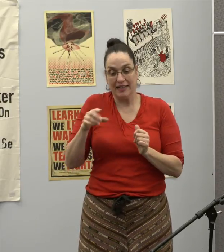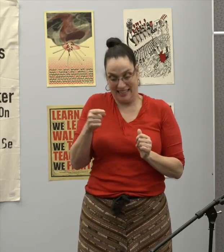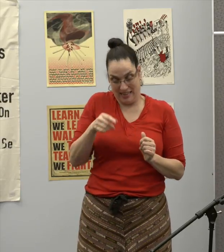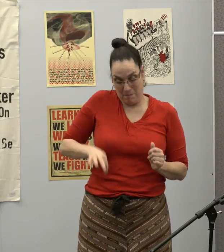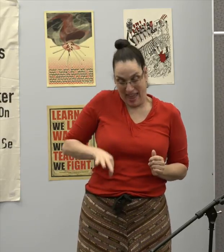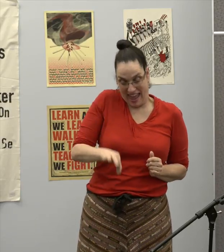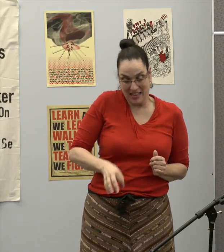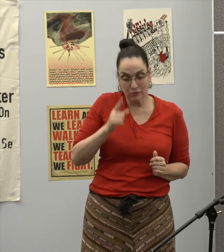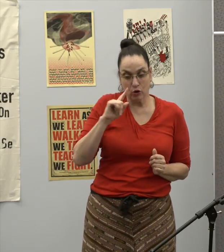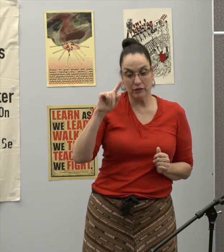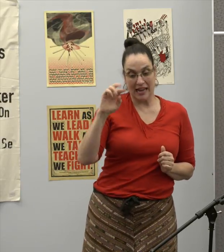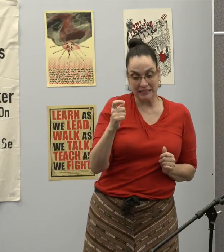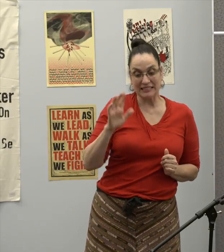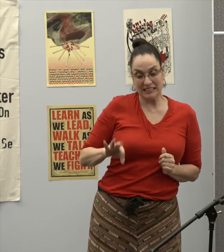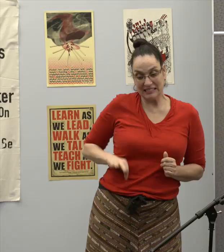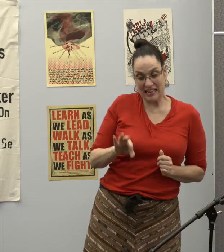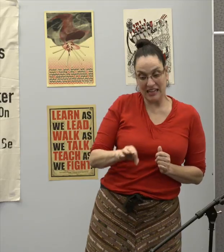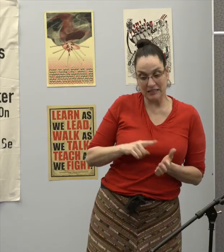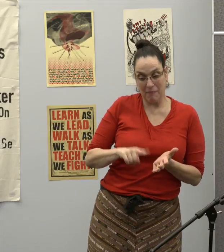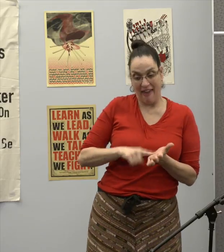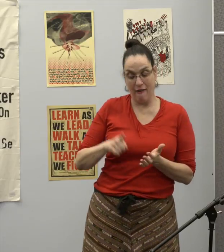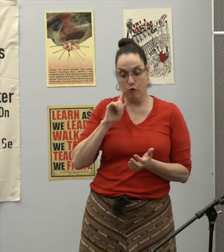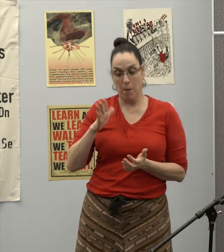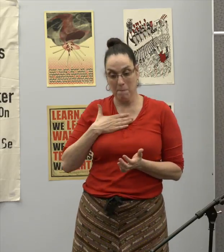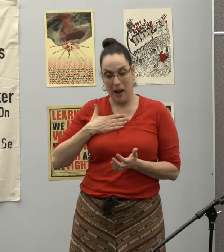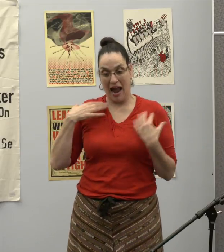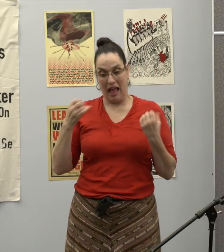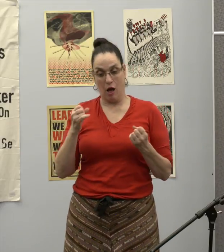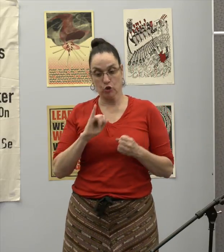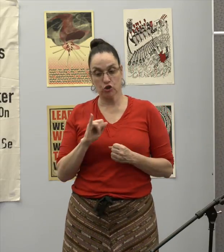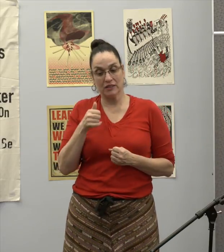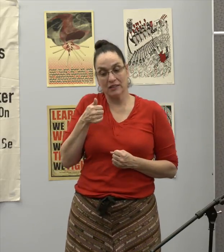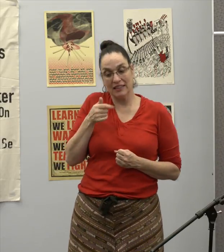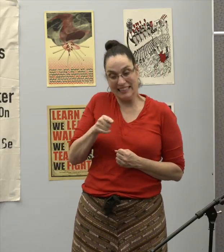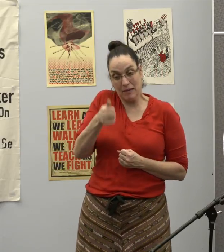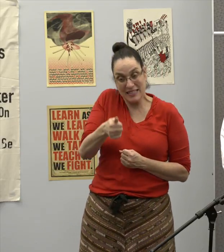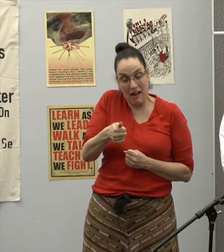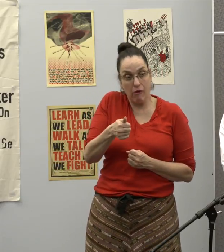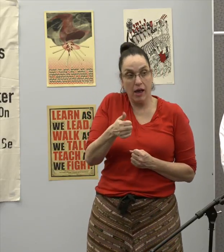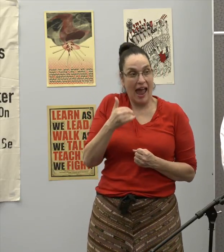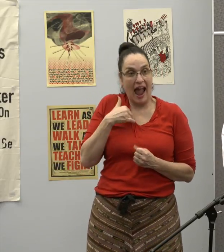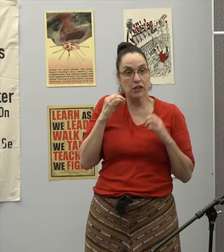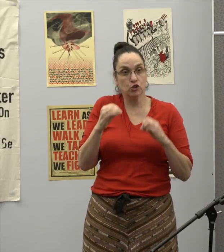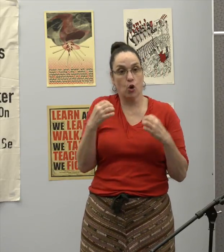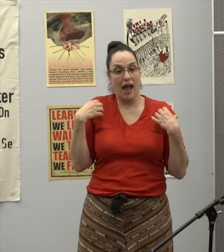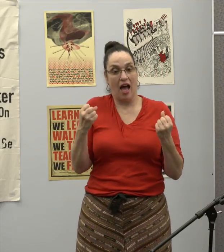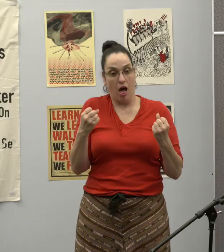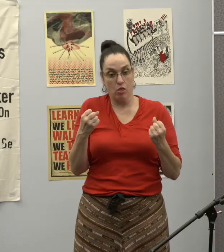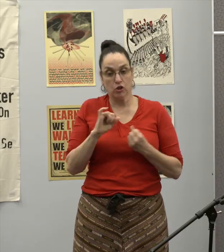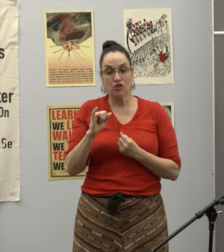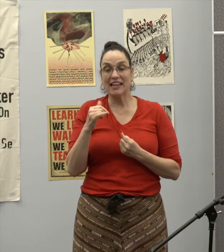my Medicare, my health insurance. He himself does not have health insurance. He has type